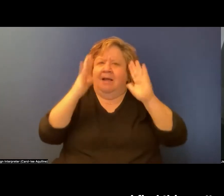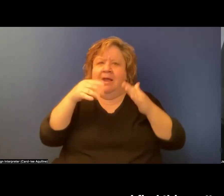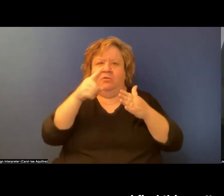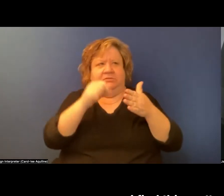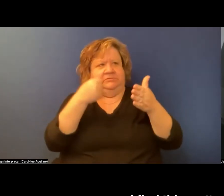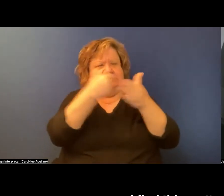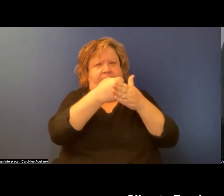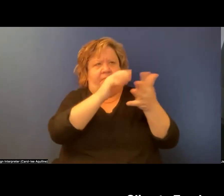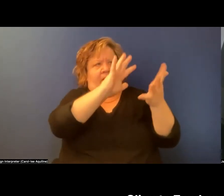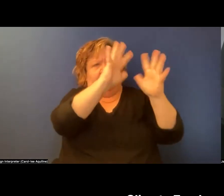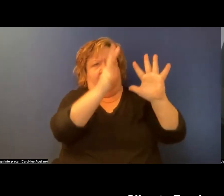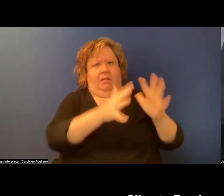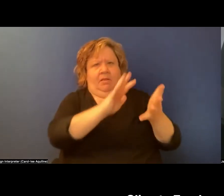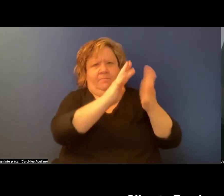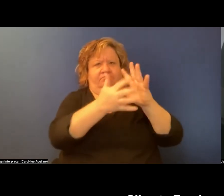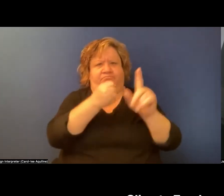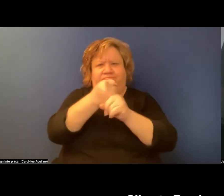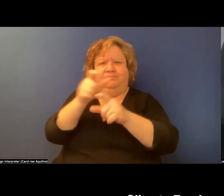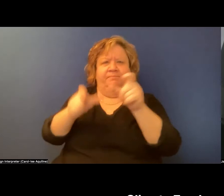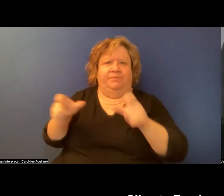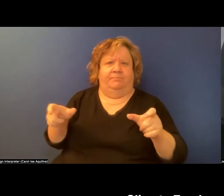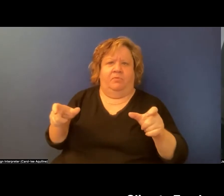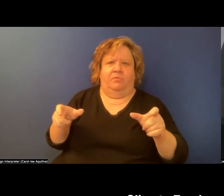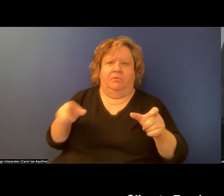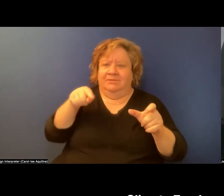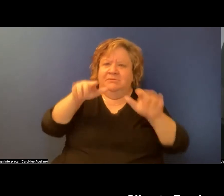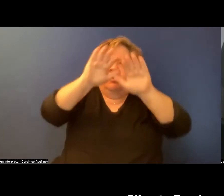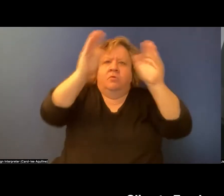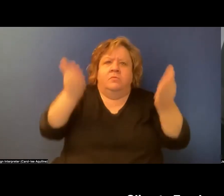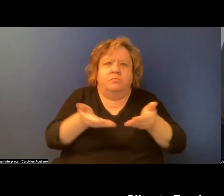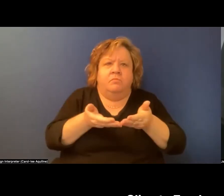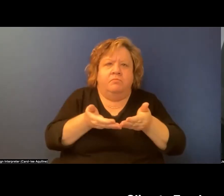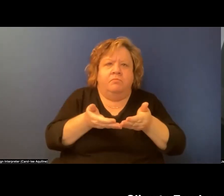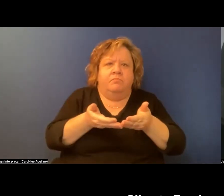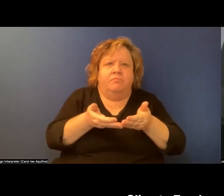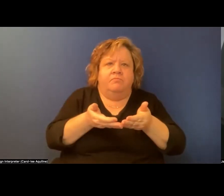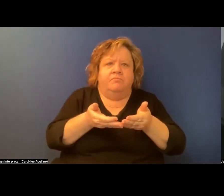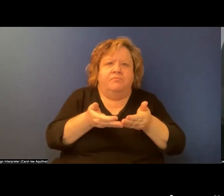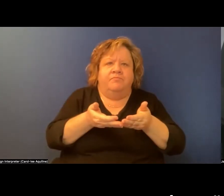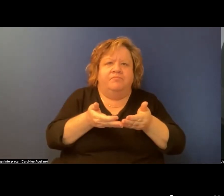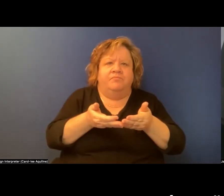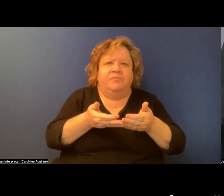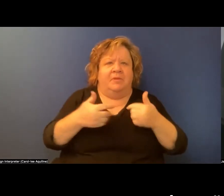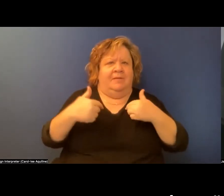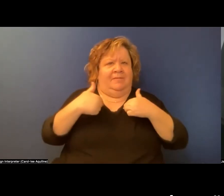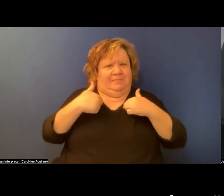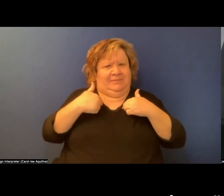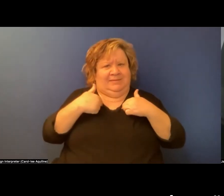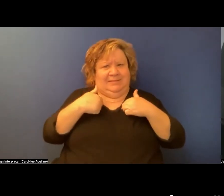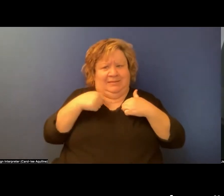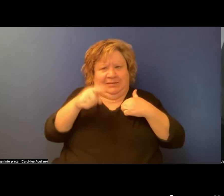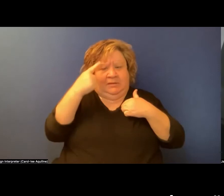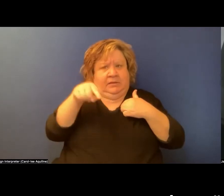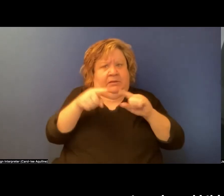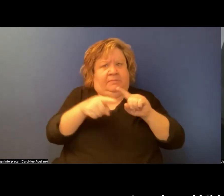want to advance this in the Green Climate Fund as a board member and also in out of my climate work. As a matter of fact, we again